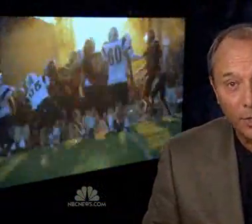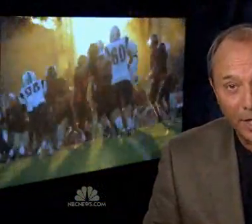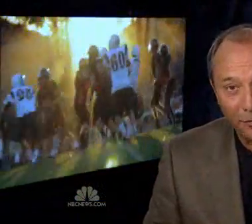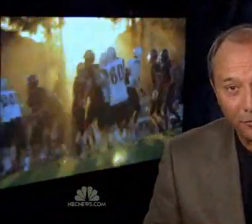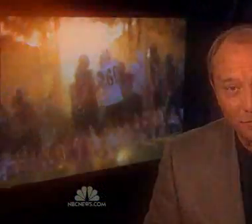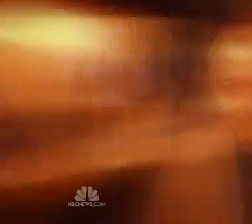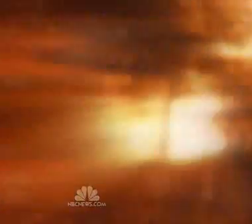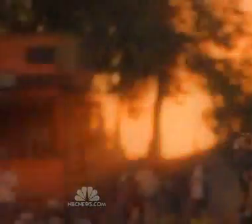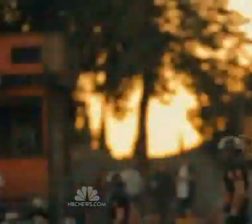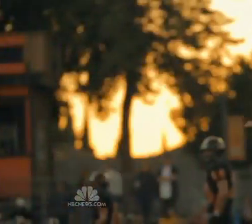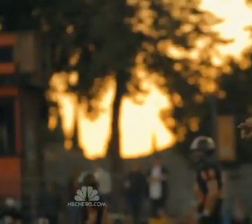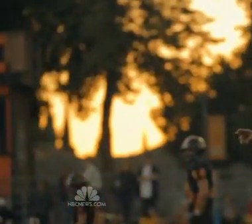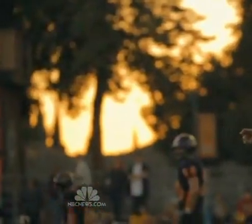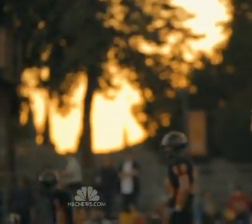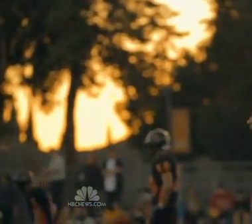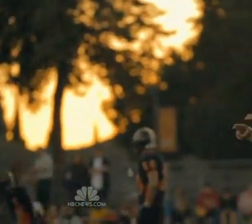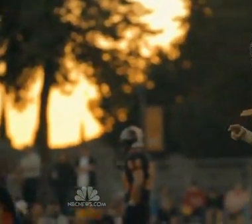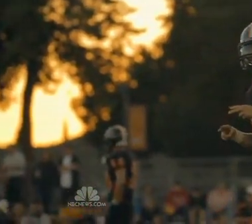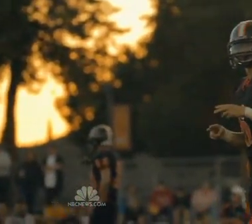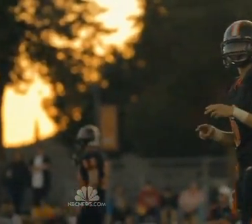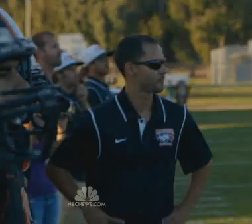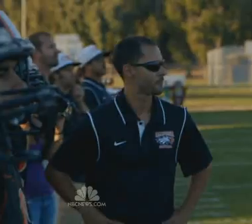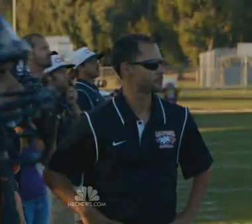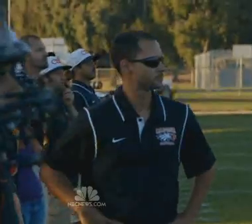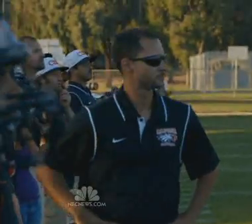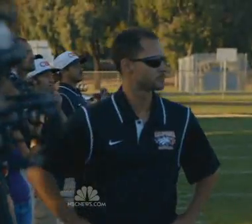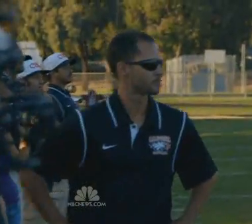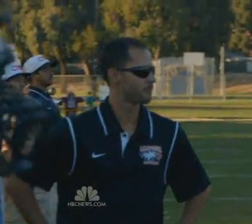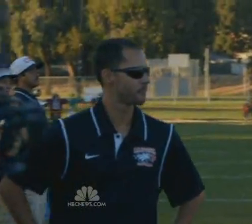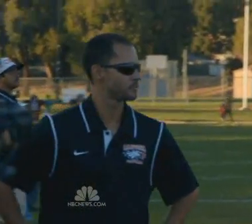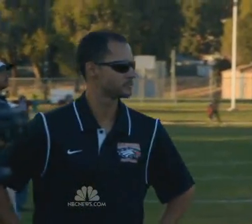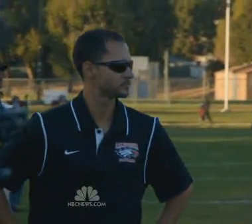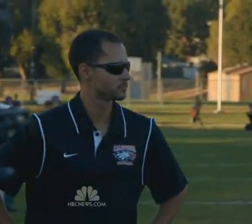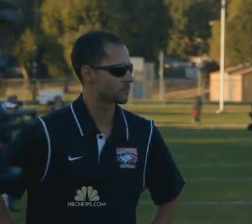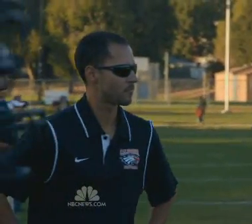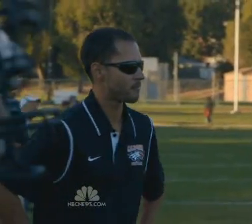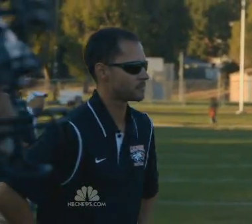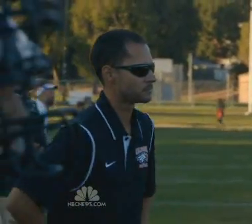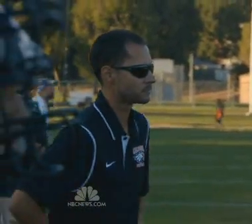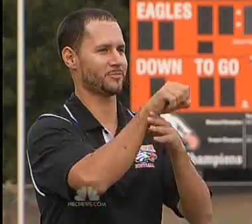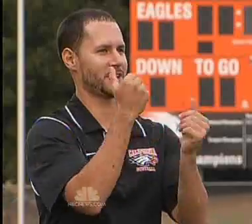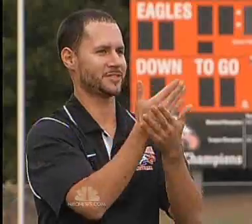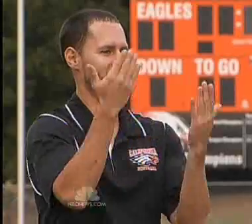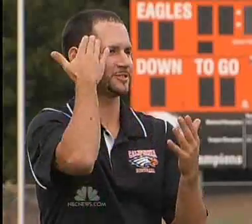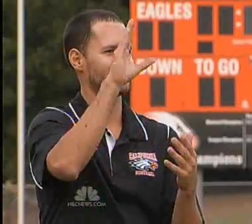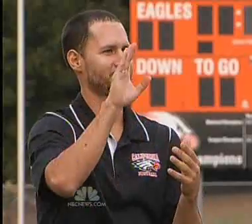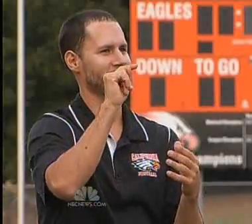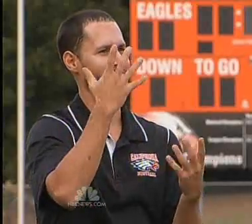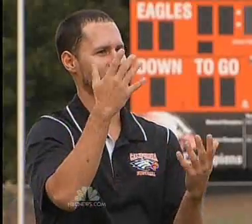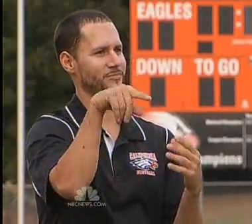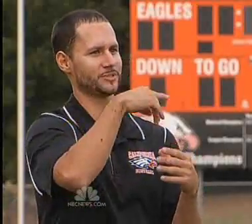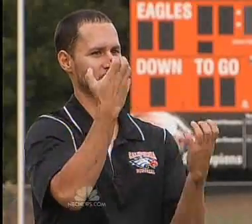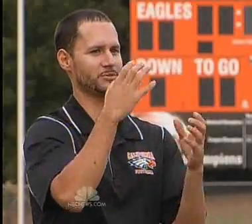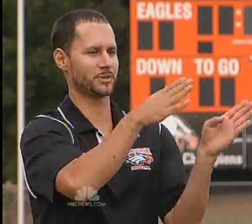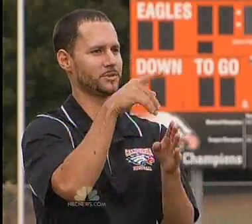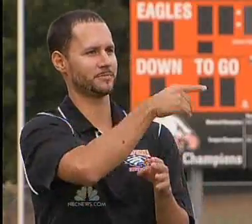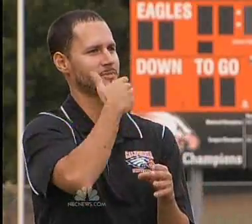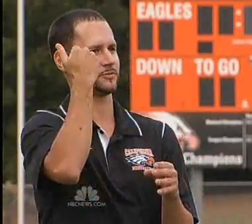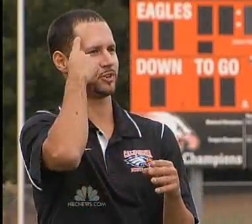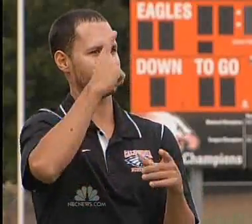Deaf. That's right, every player, and Coach Warren Keller too, is deaf. We want to prepare the kids the best that we can for